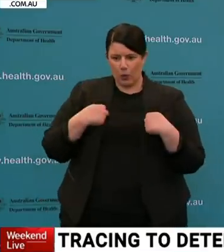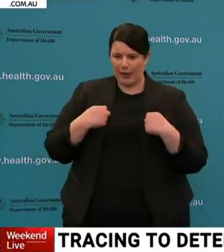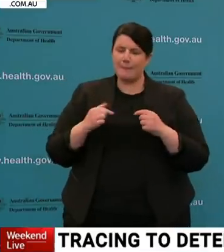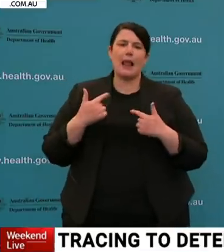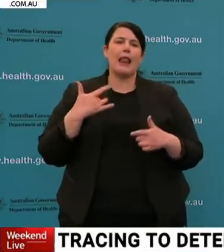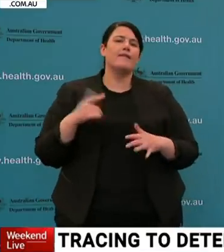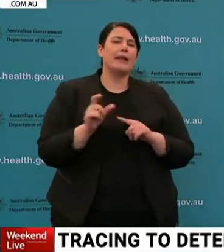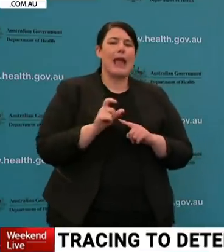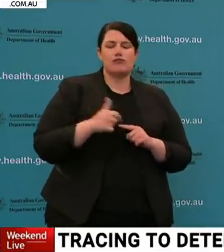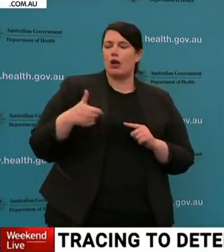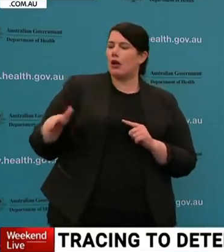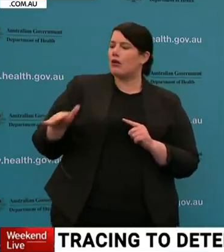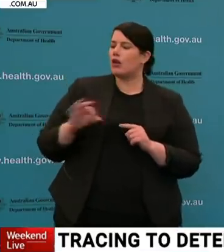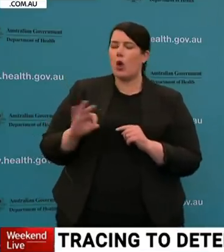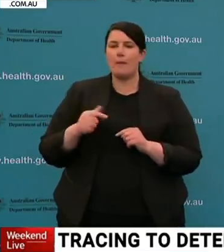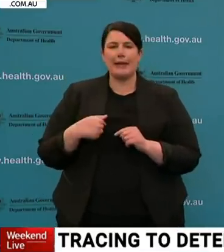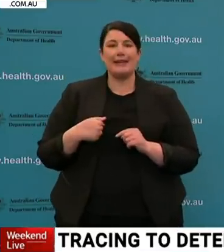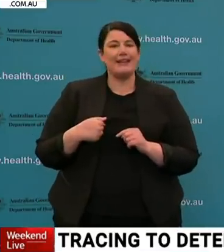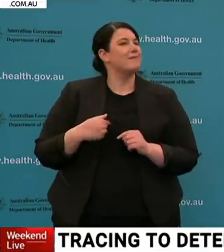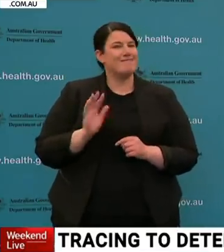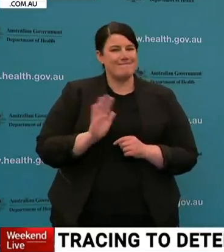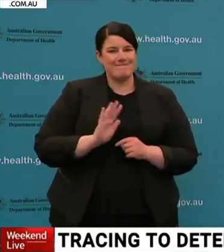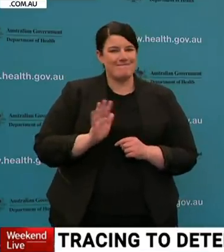or New South Welsh, it's not really the case.